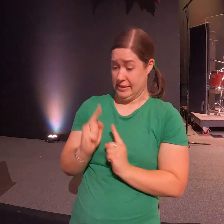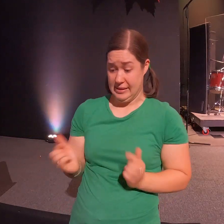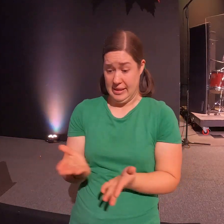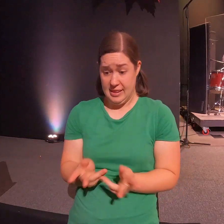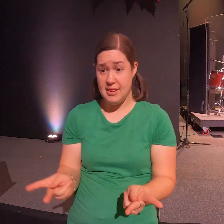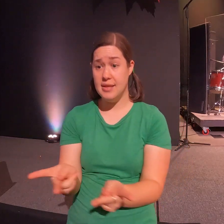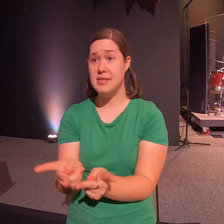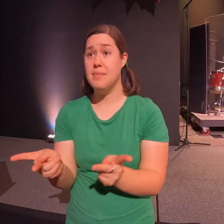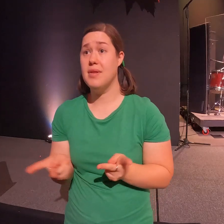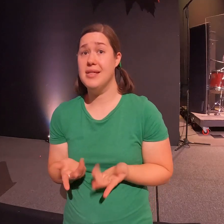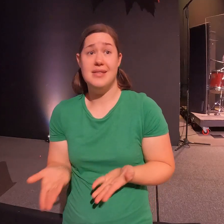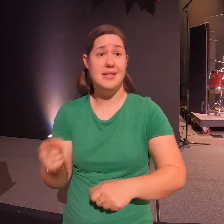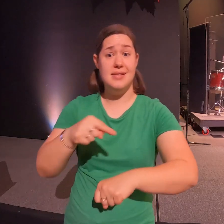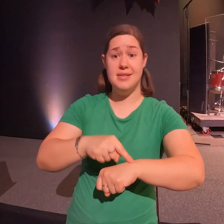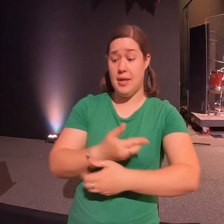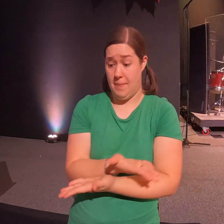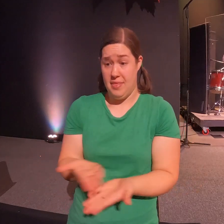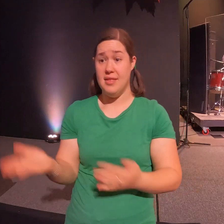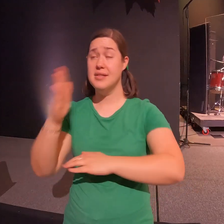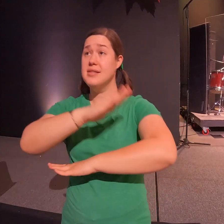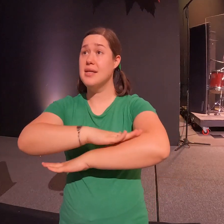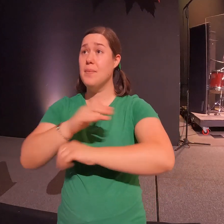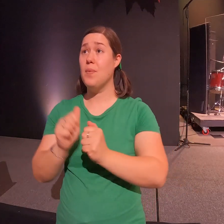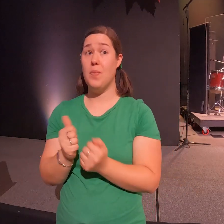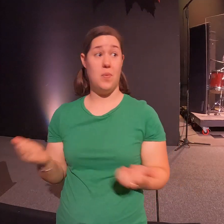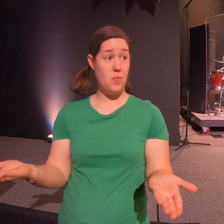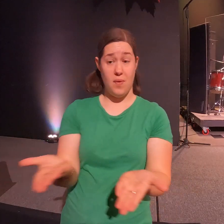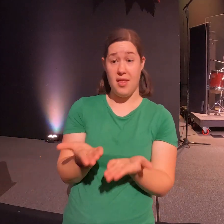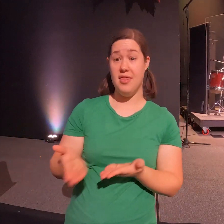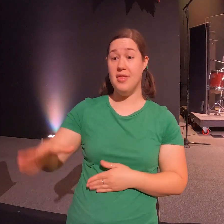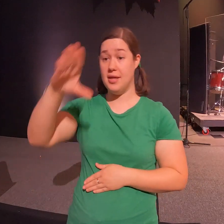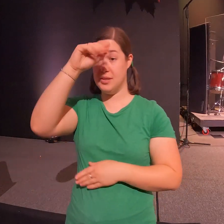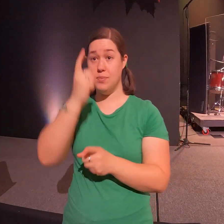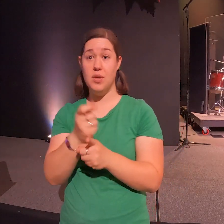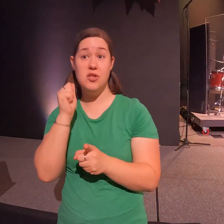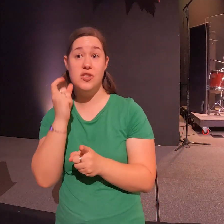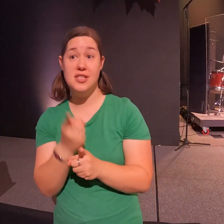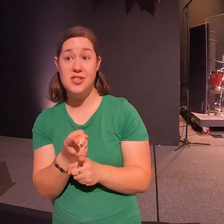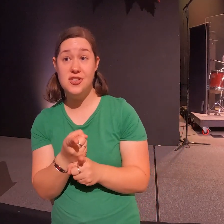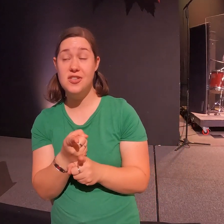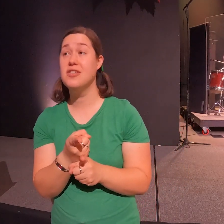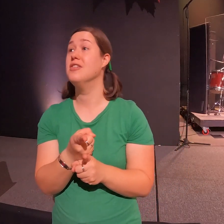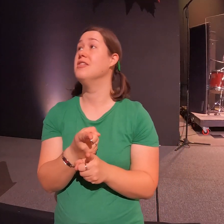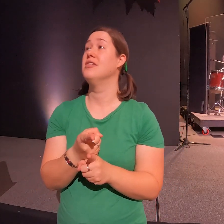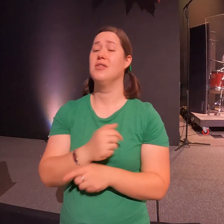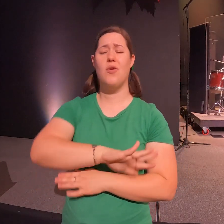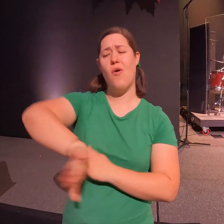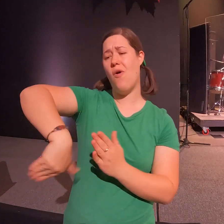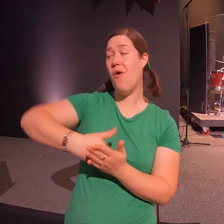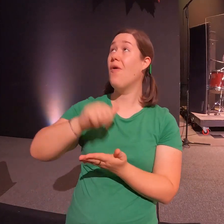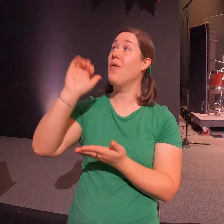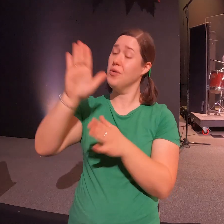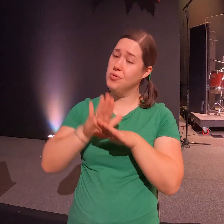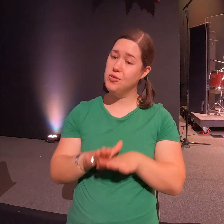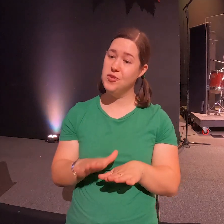table, with these brothers and sisters, and all your children.